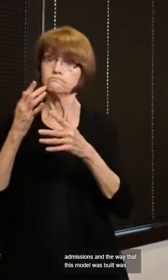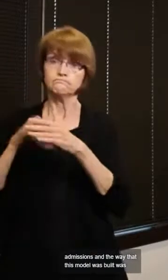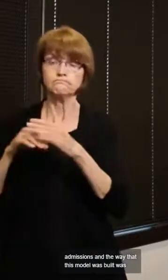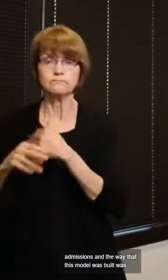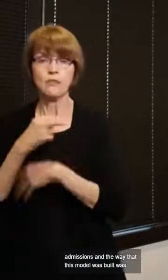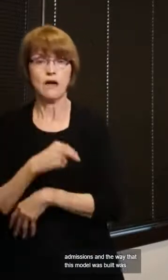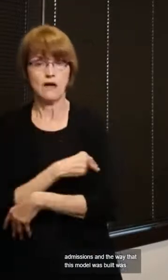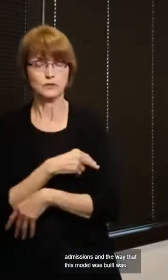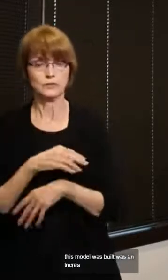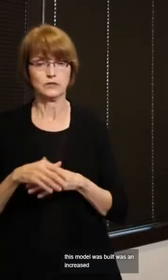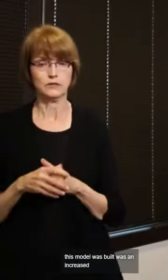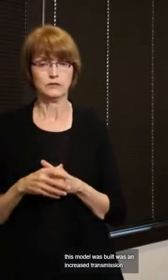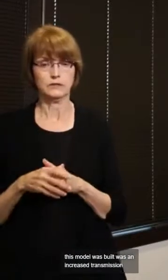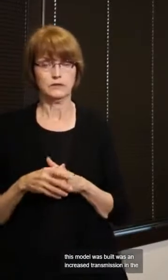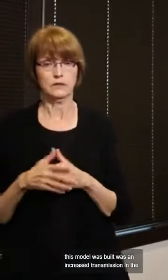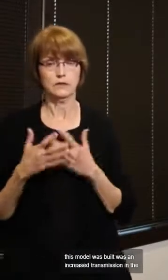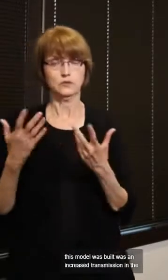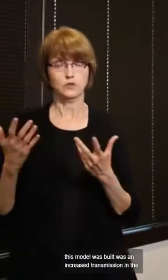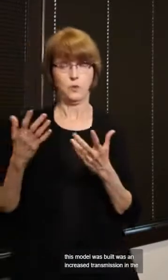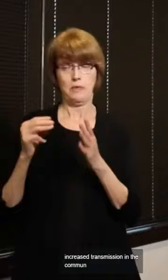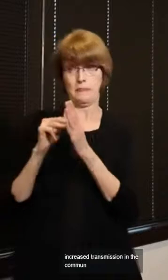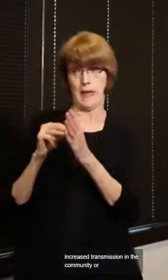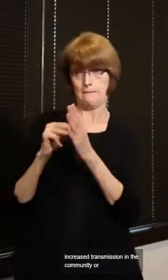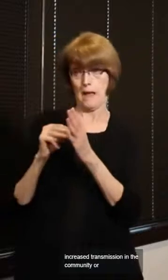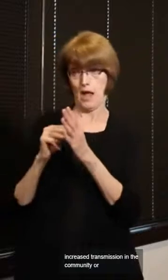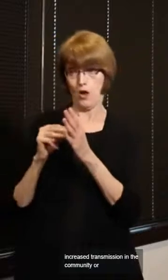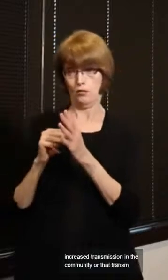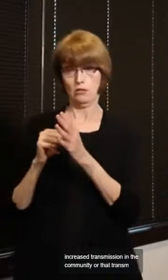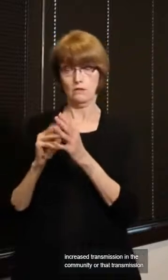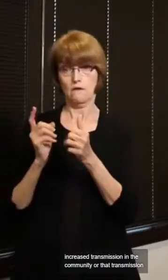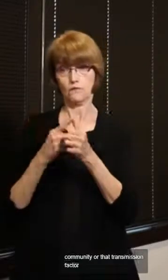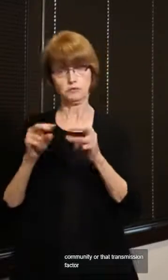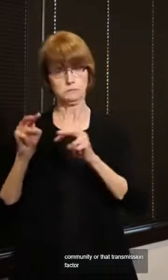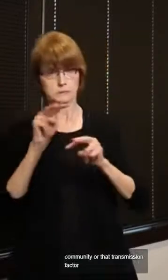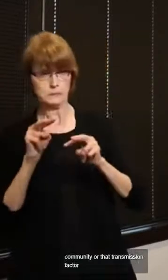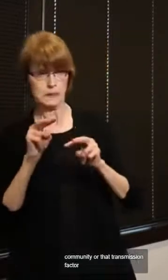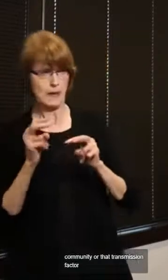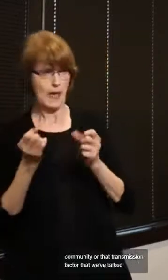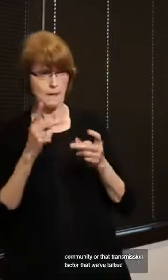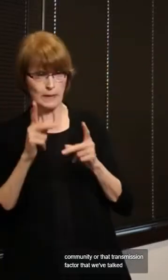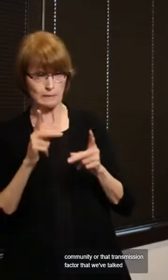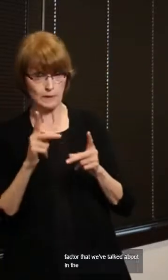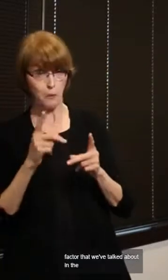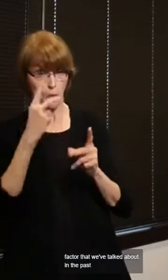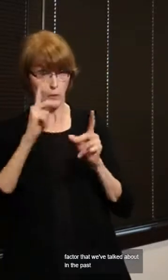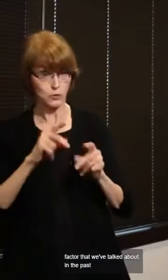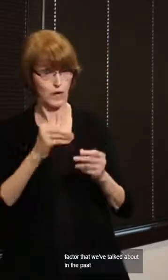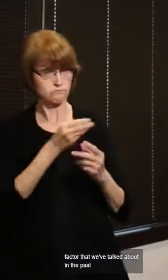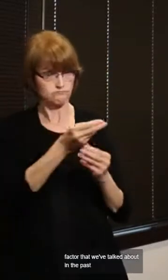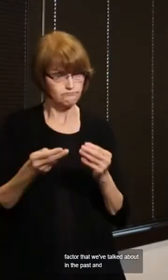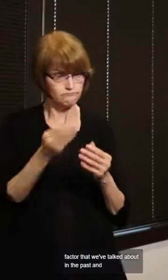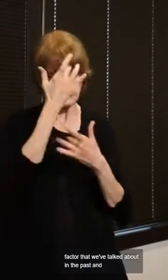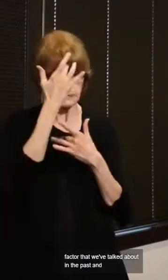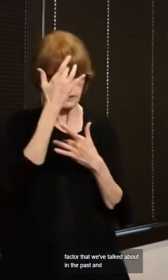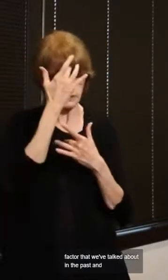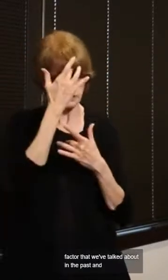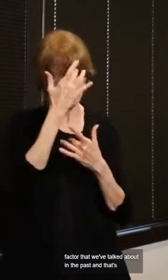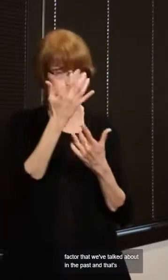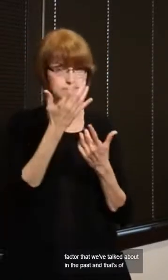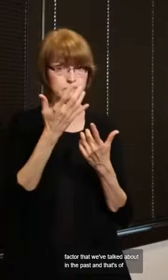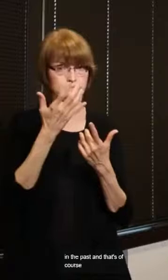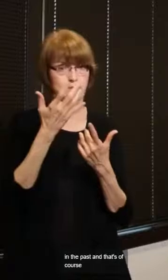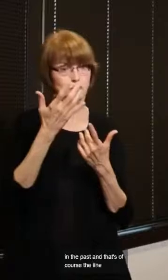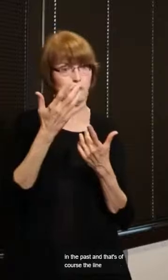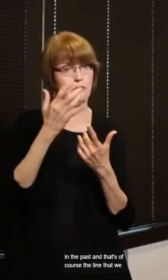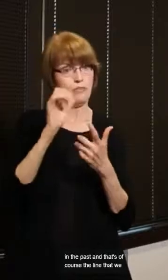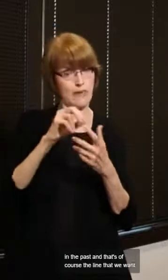was an increased transmission in the community, or that transmission factor that we've talked about in the past. And that's, of course, the line that we